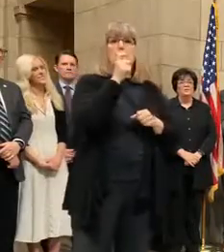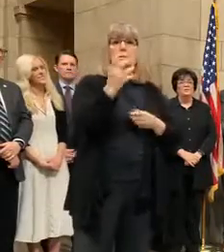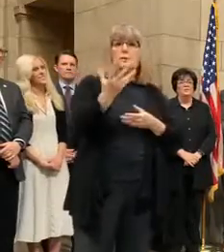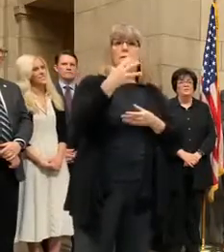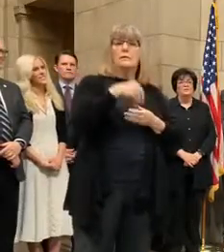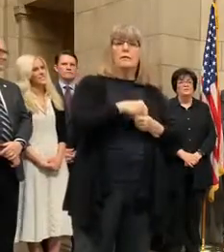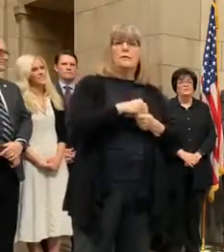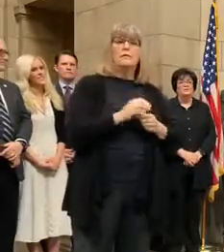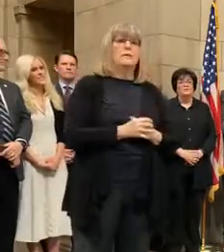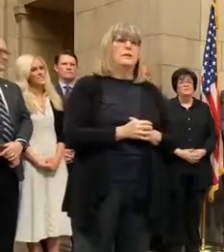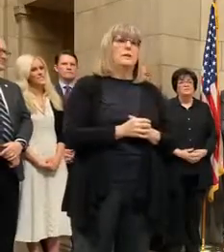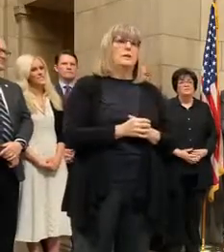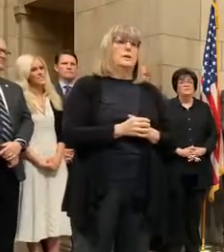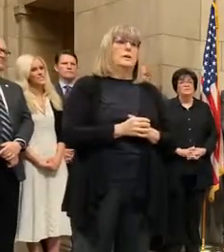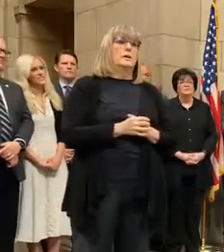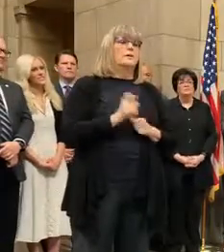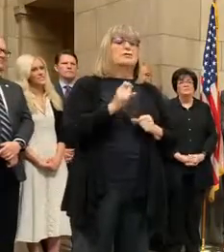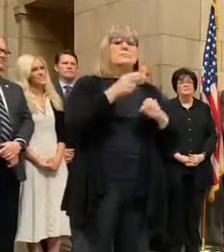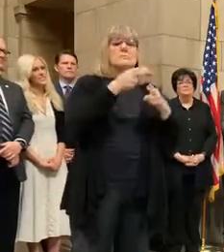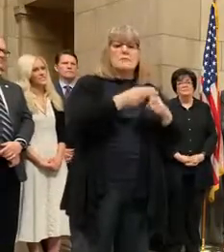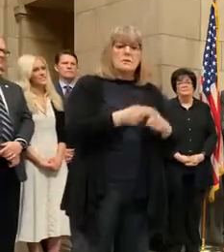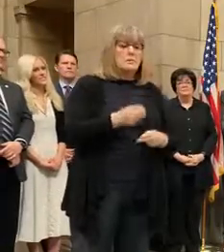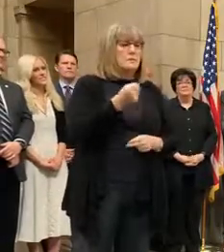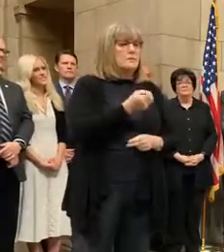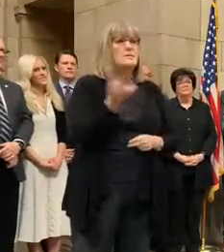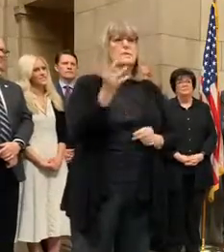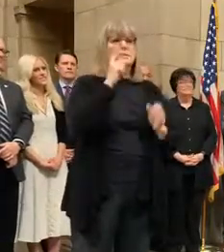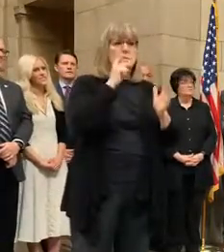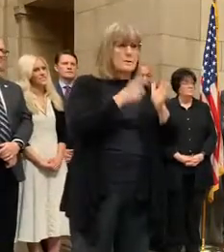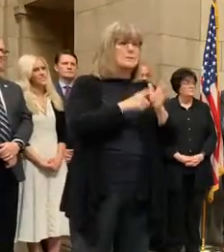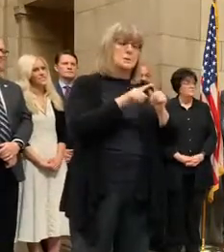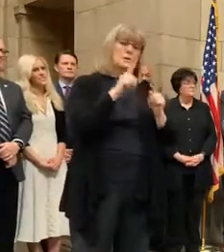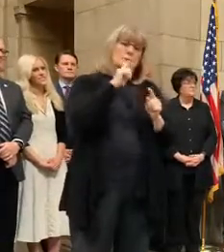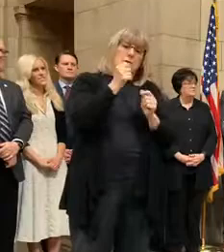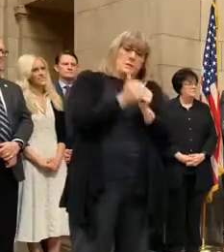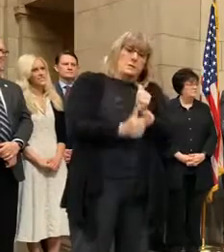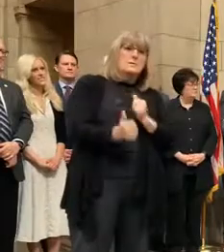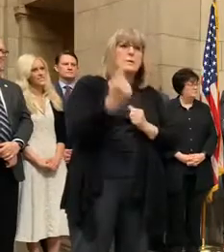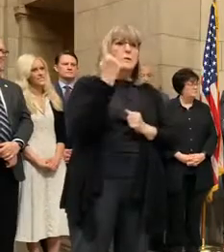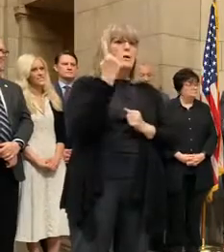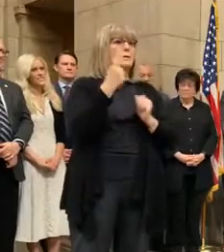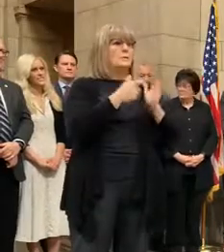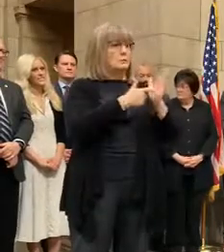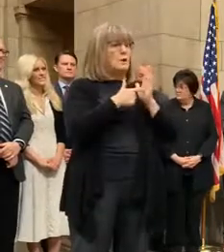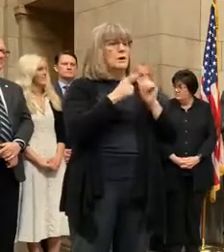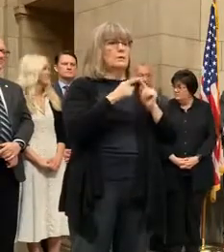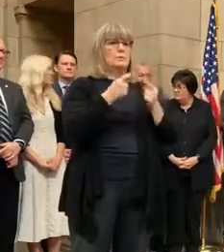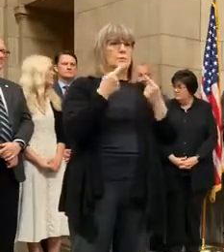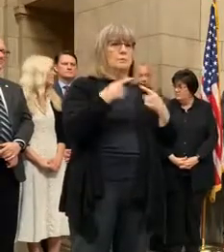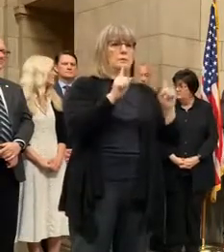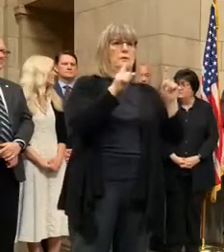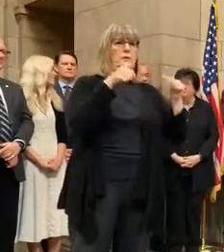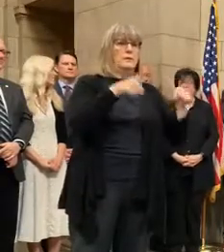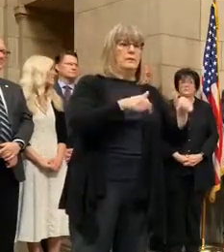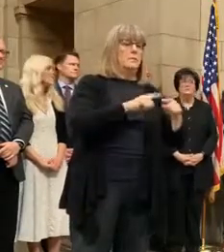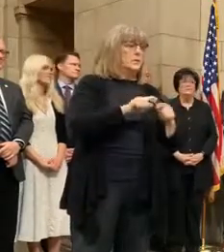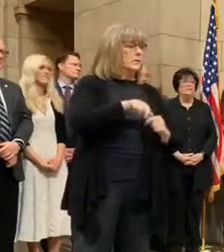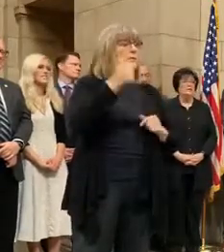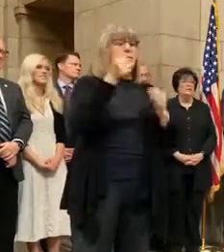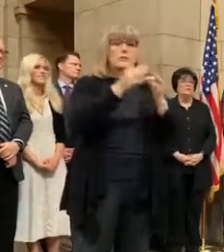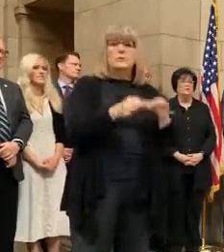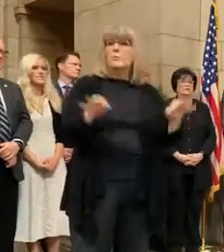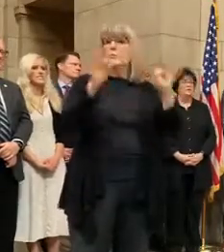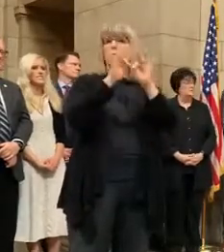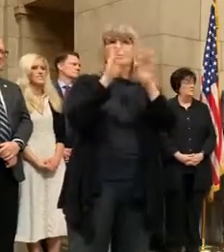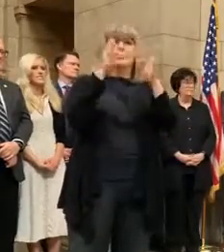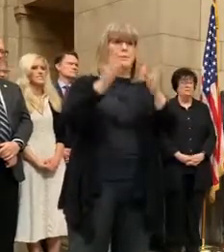involved here. So we're just naming a few of the folks and recognizing him, but everybody was required to get this done. But another key